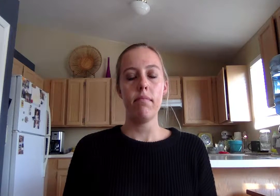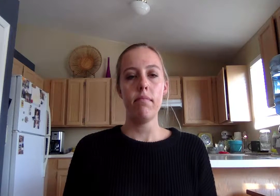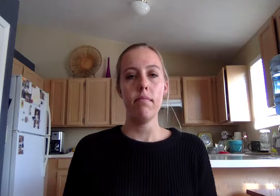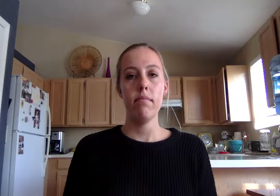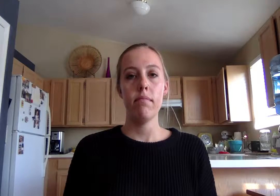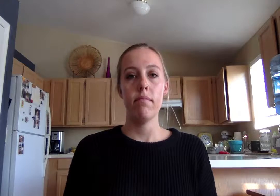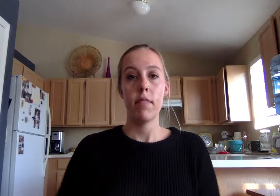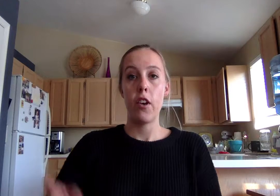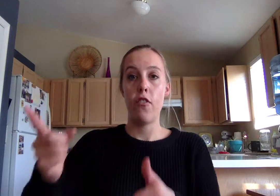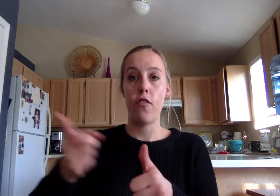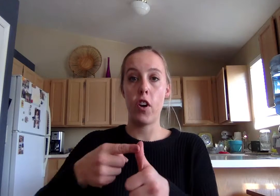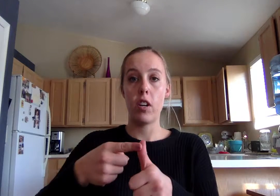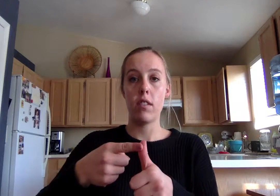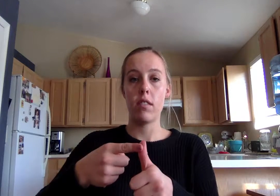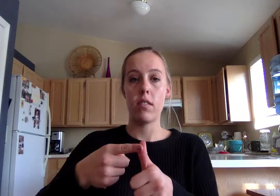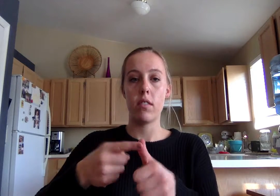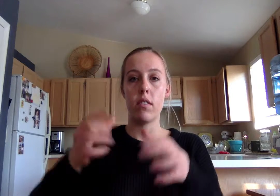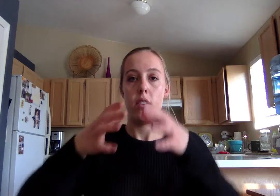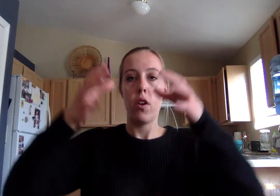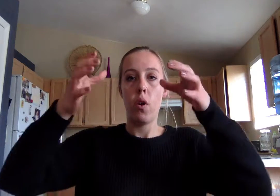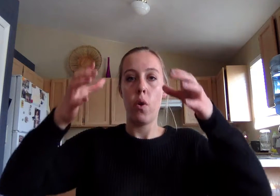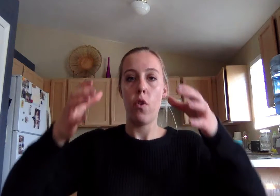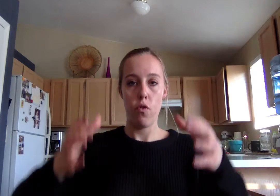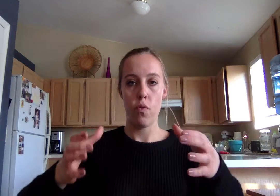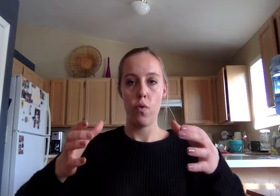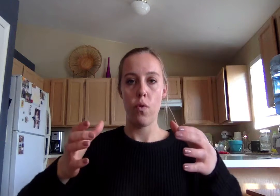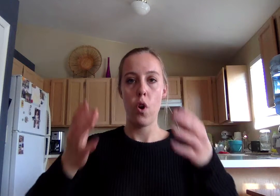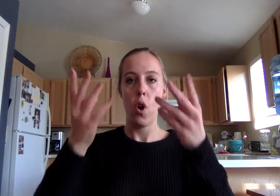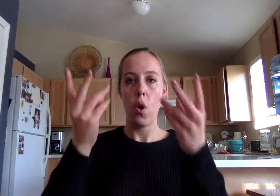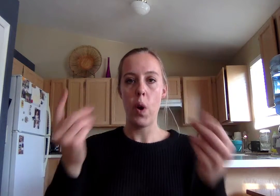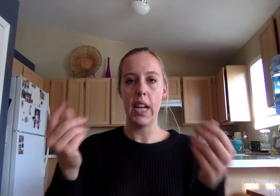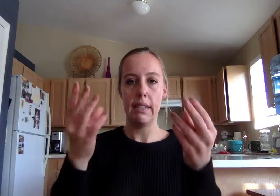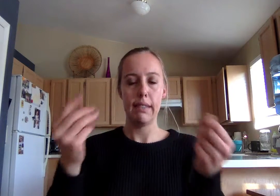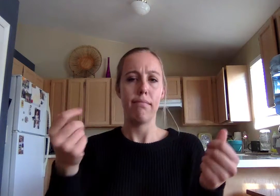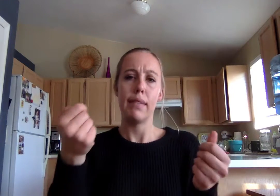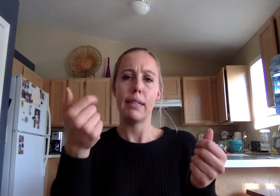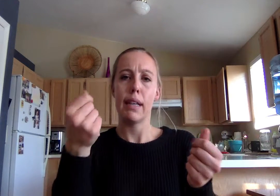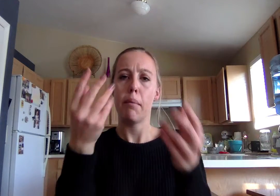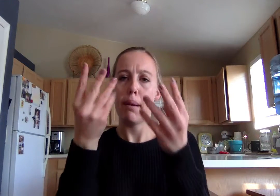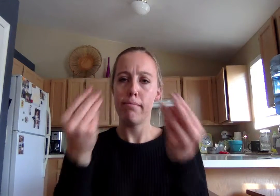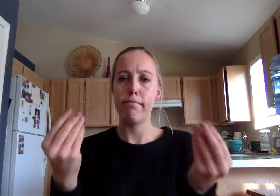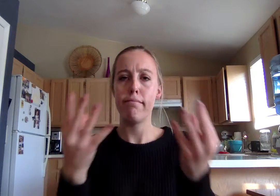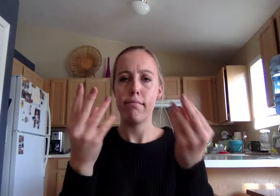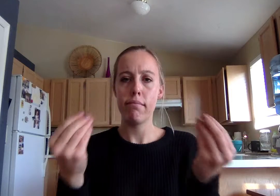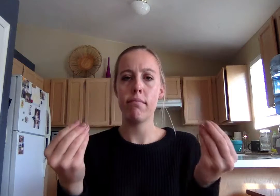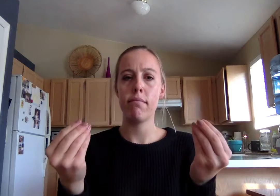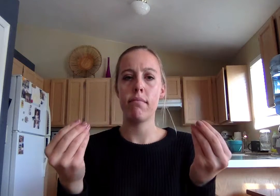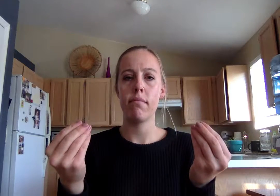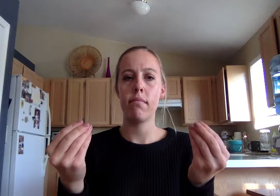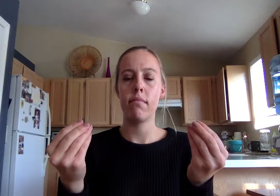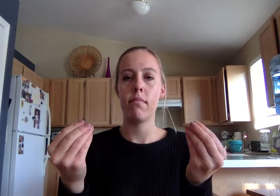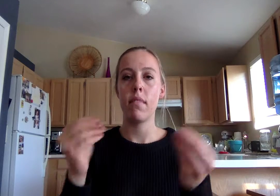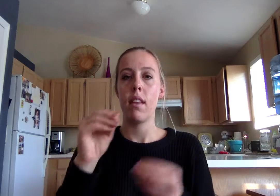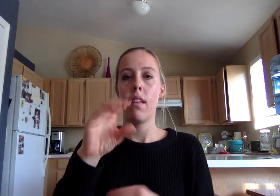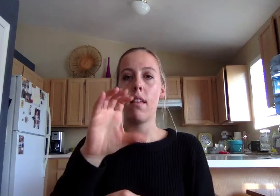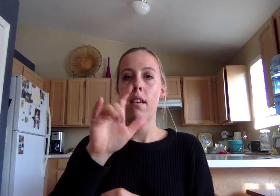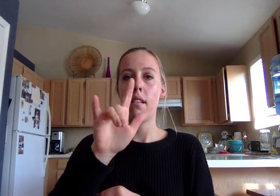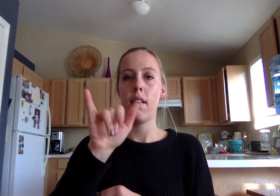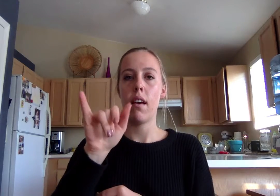First thing is get the bat moist. We don't want it wet, but just moist. And plop your clay down in the center.